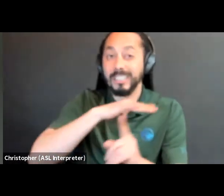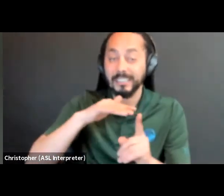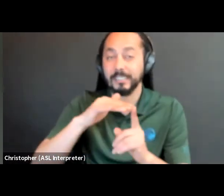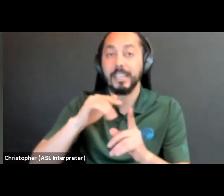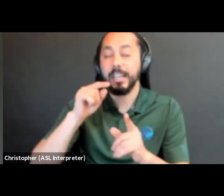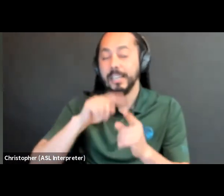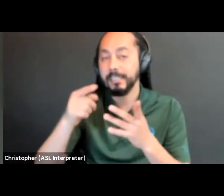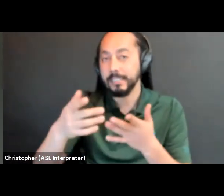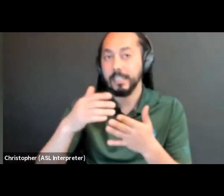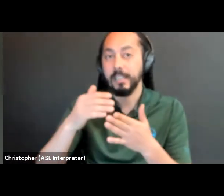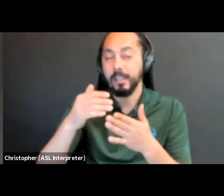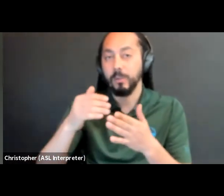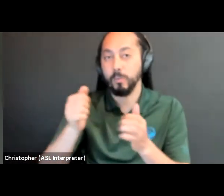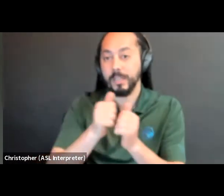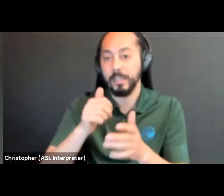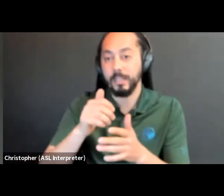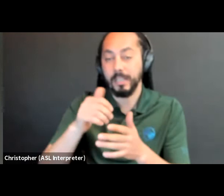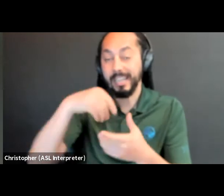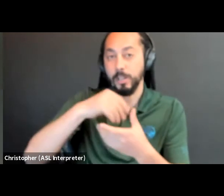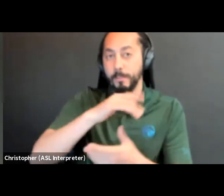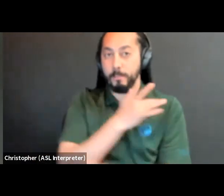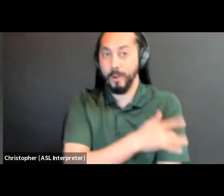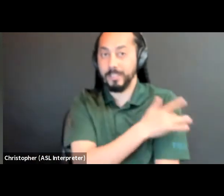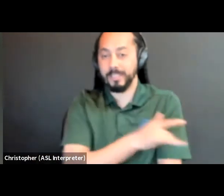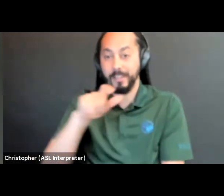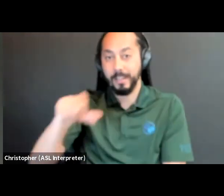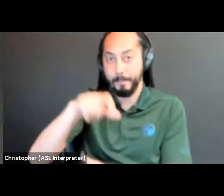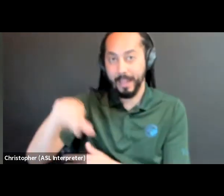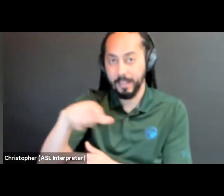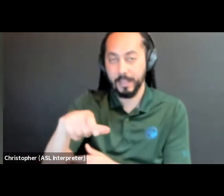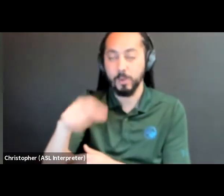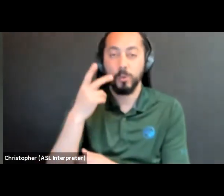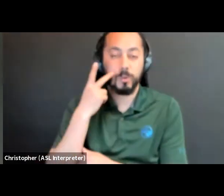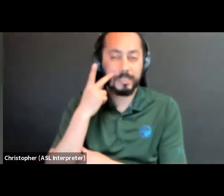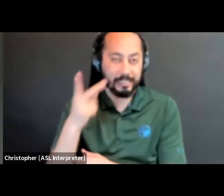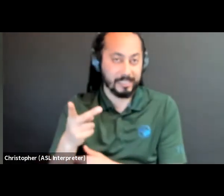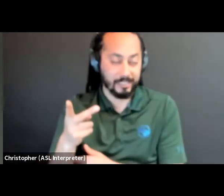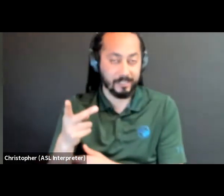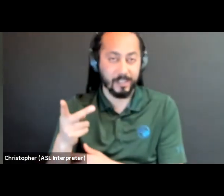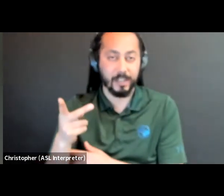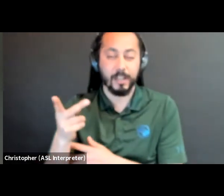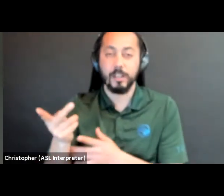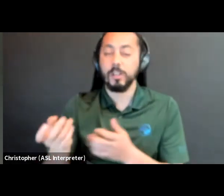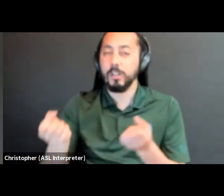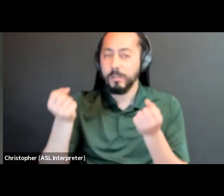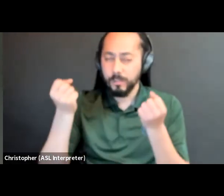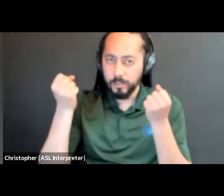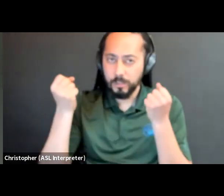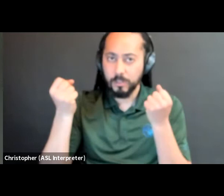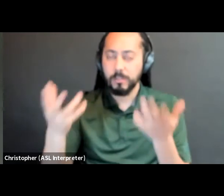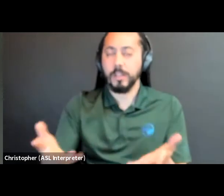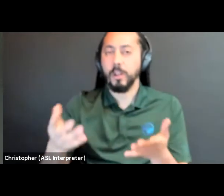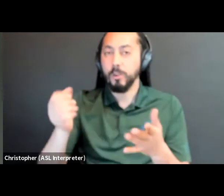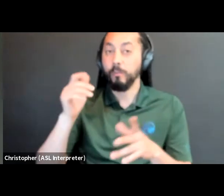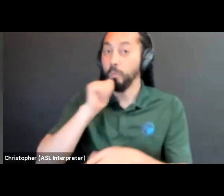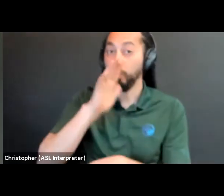parental alienation in the province of Quebec, we've seen that a large number of women who have experienced domestic